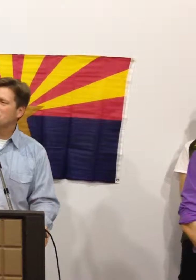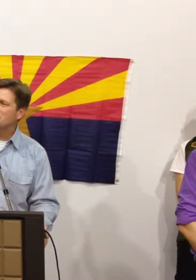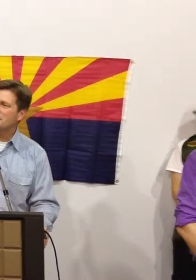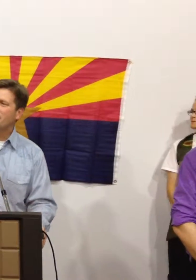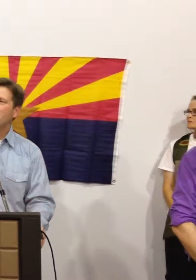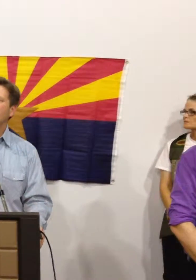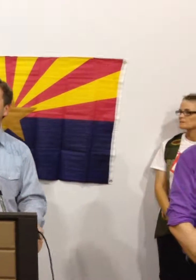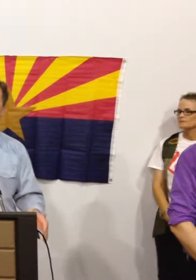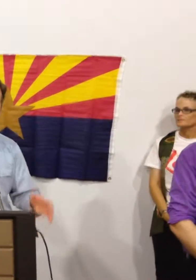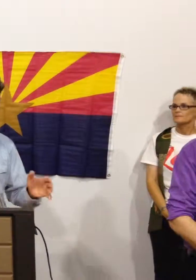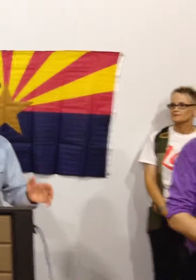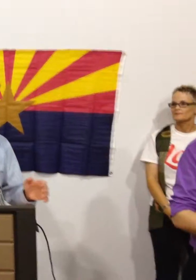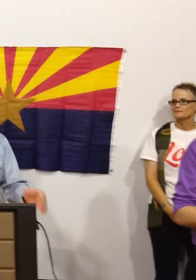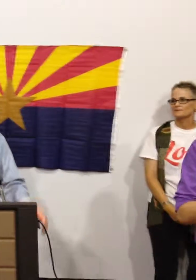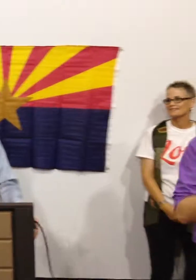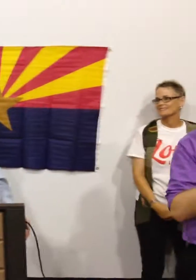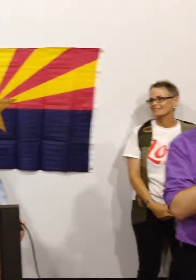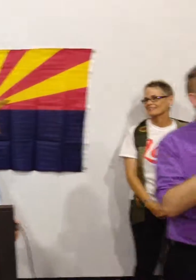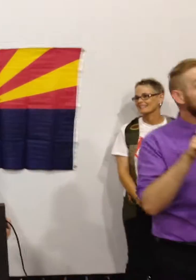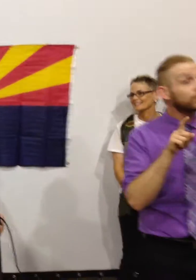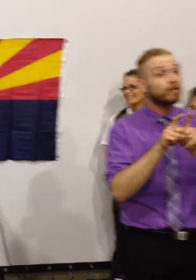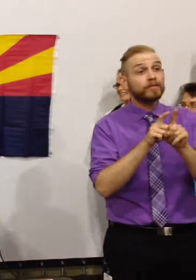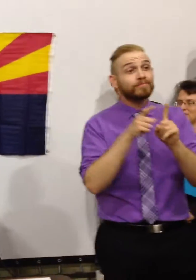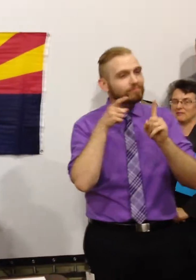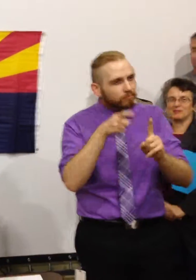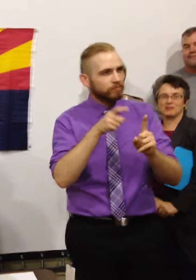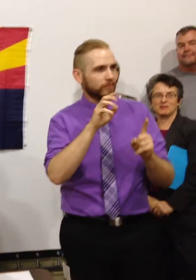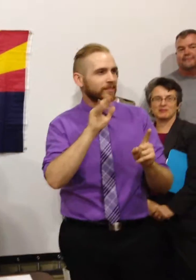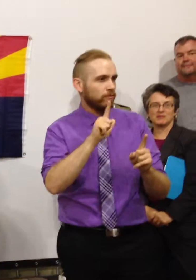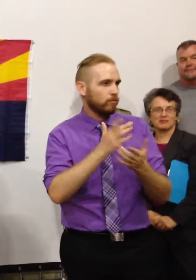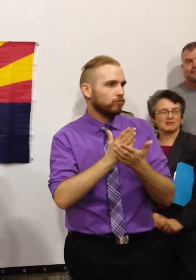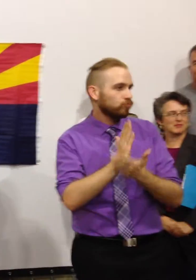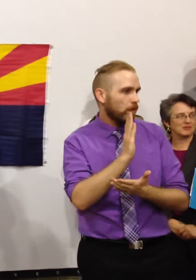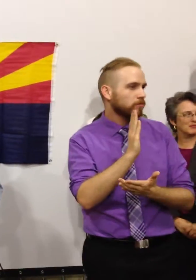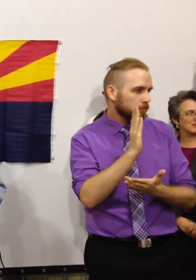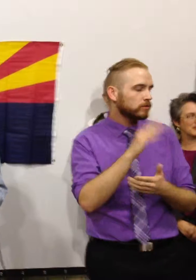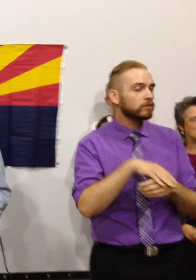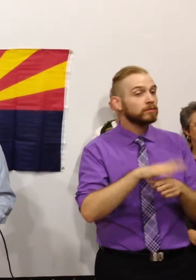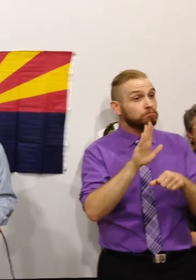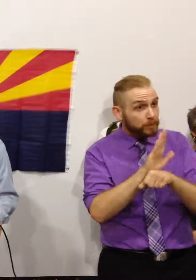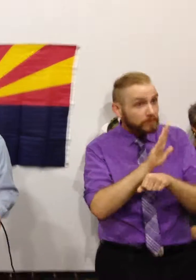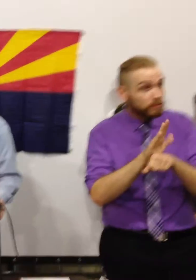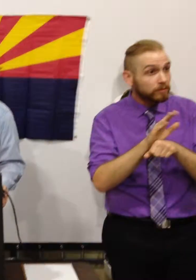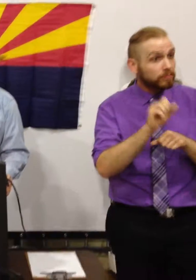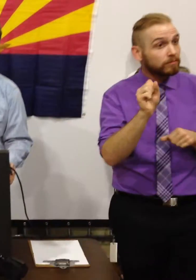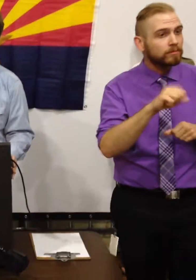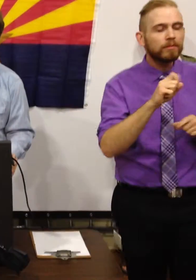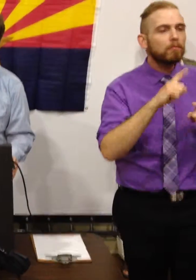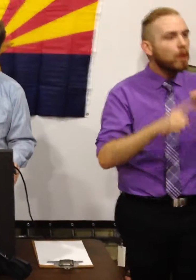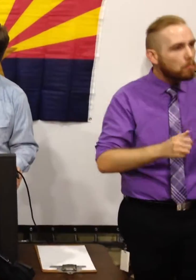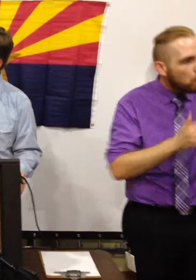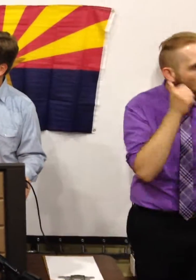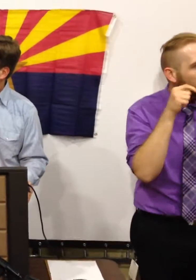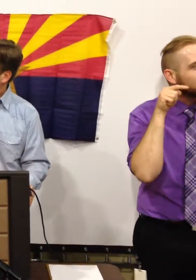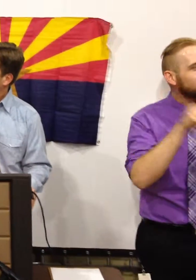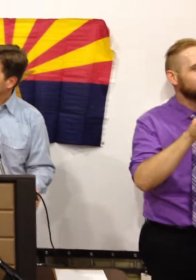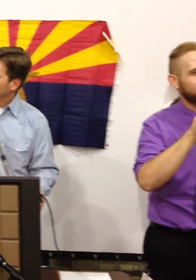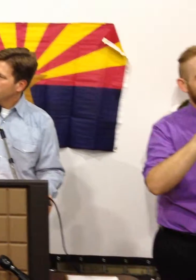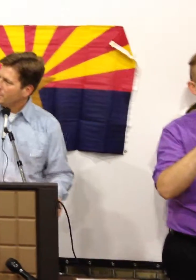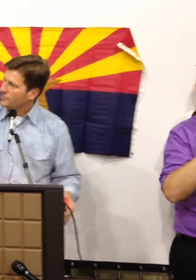And as I just said, ultimately, though, this is about civil rights, it's about business, but mostly it's about love